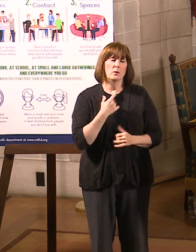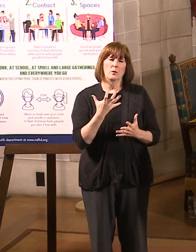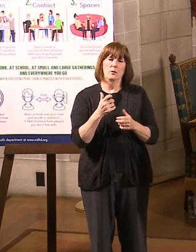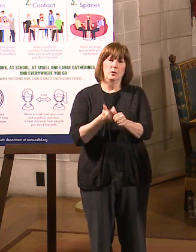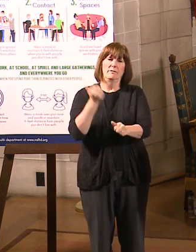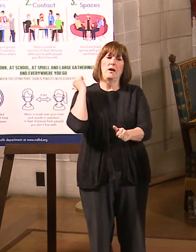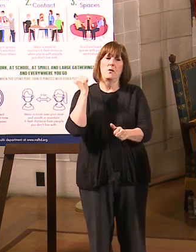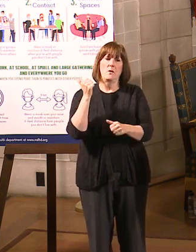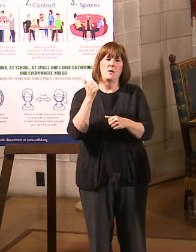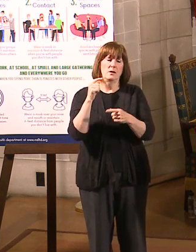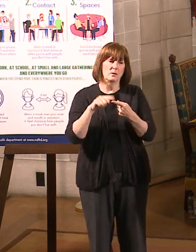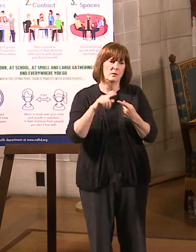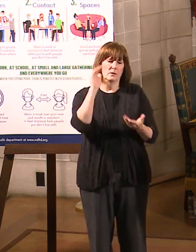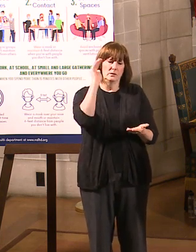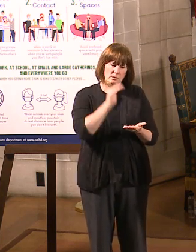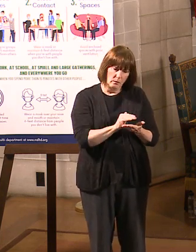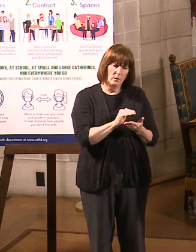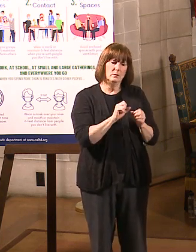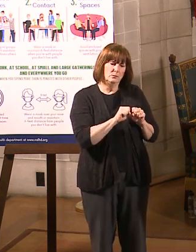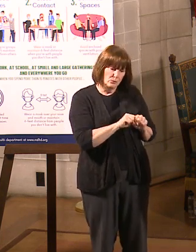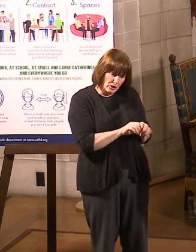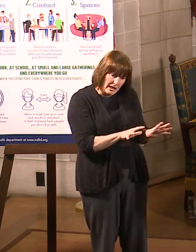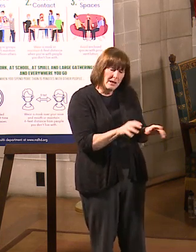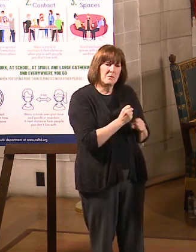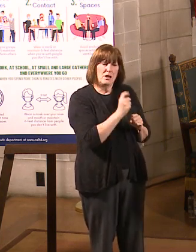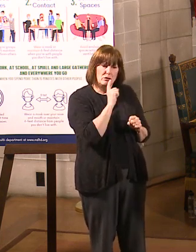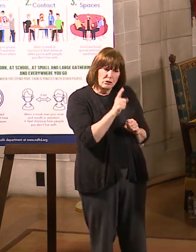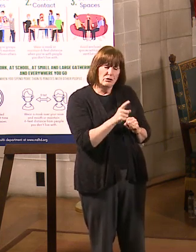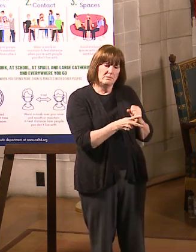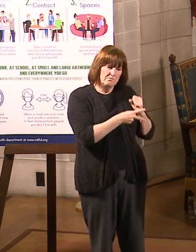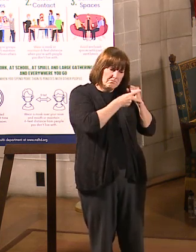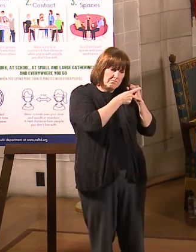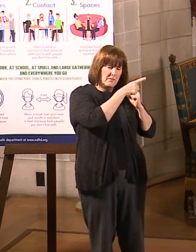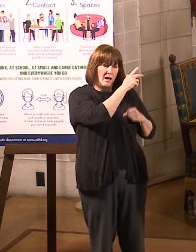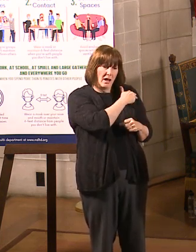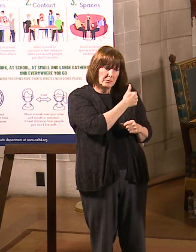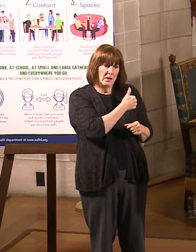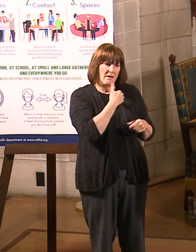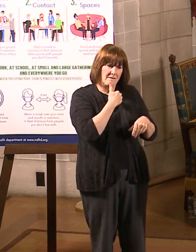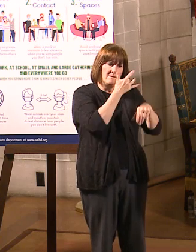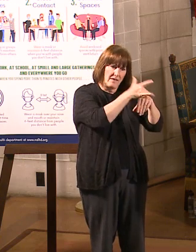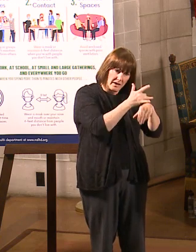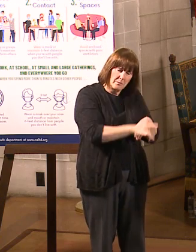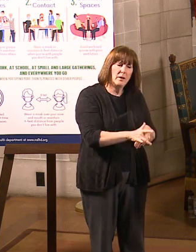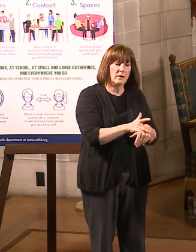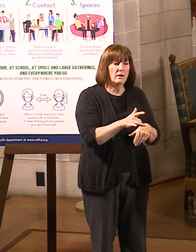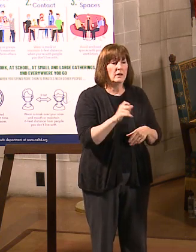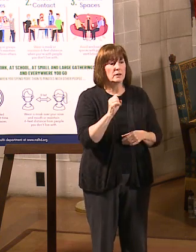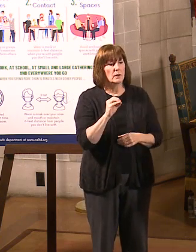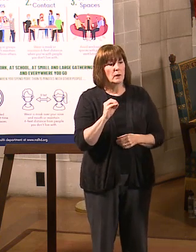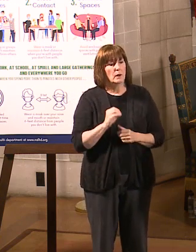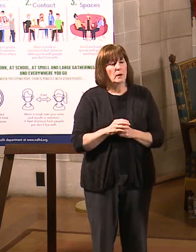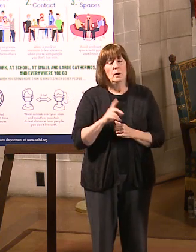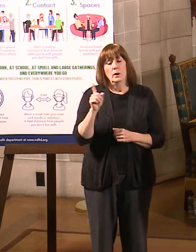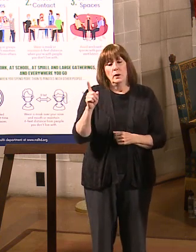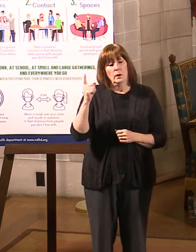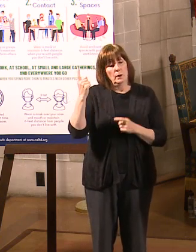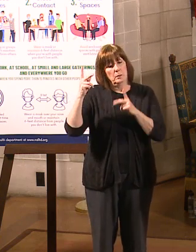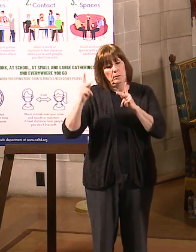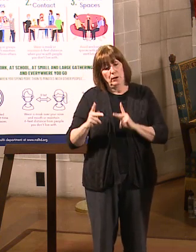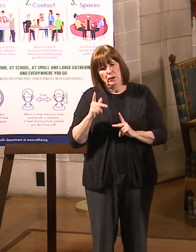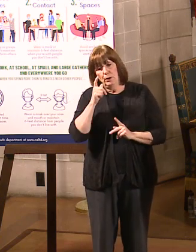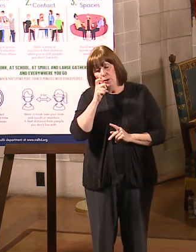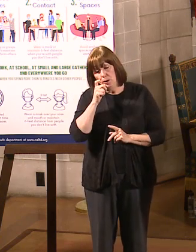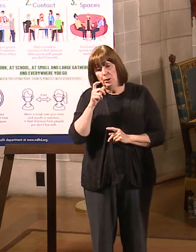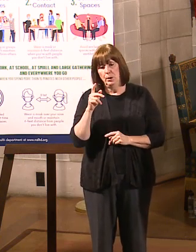is to be able to slow down the spread, make sure we're preserving our hospital capacity and so forth. And so Craig Bisher, who is a team member of the University of